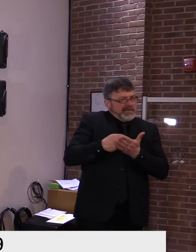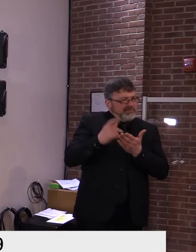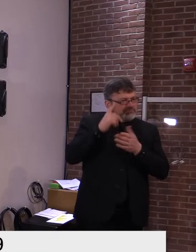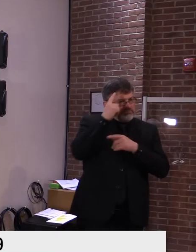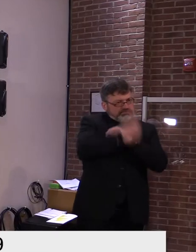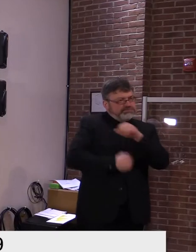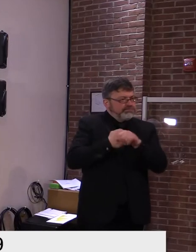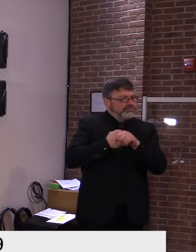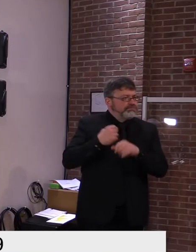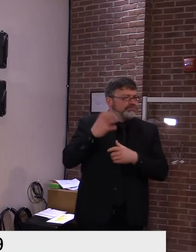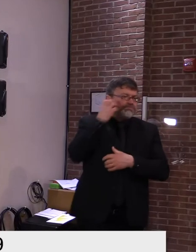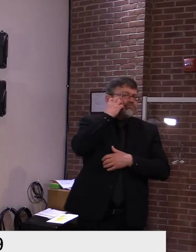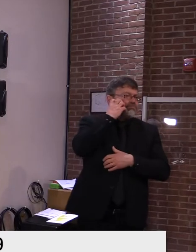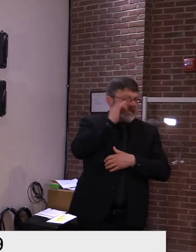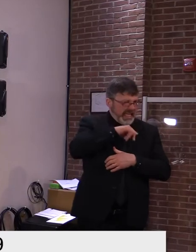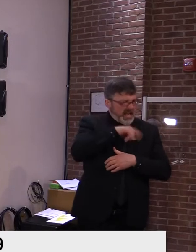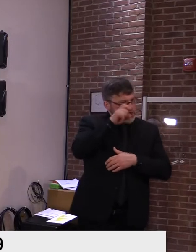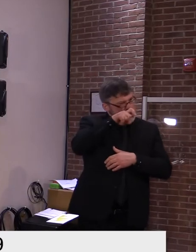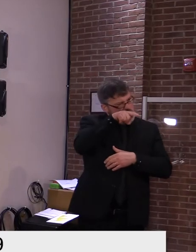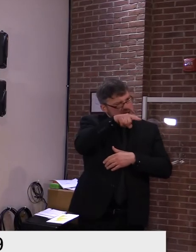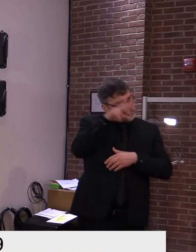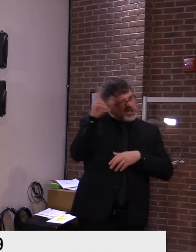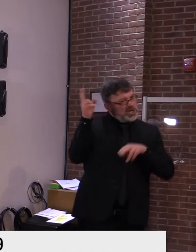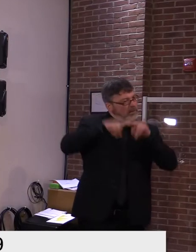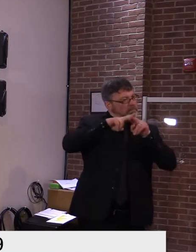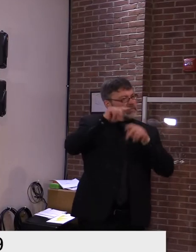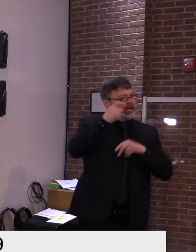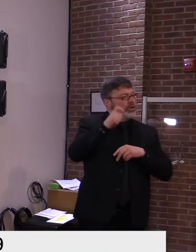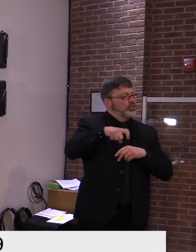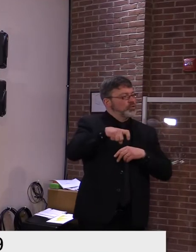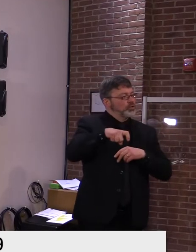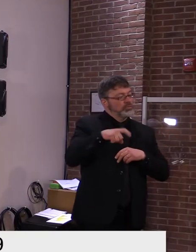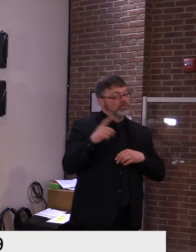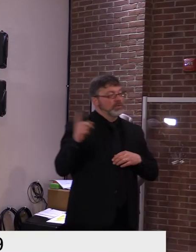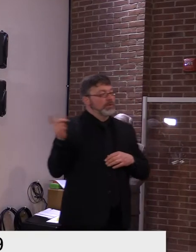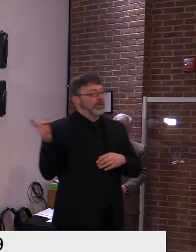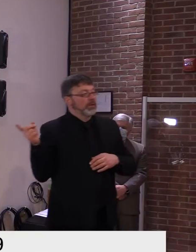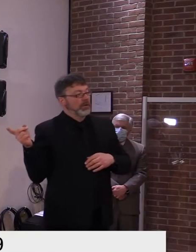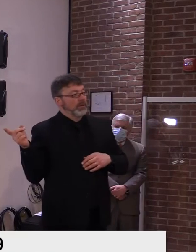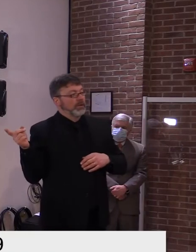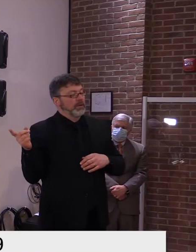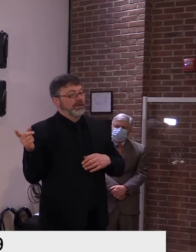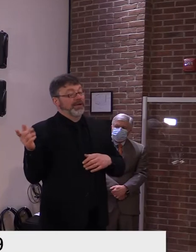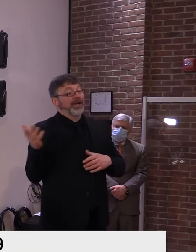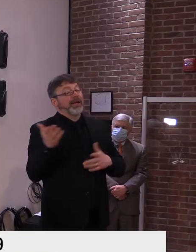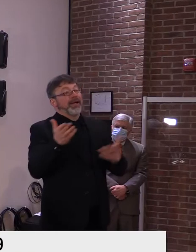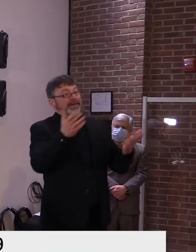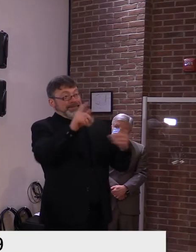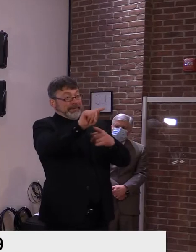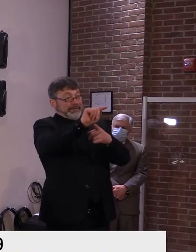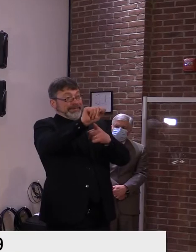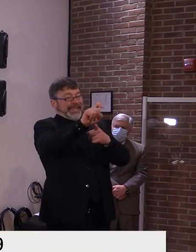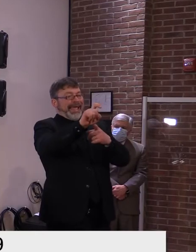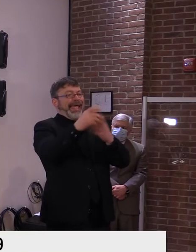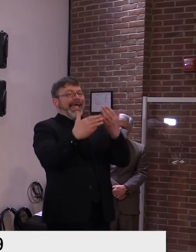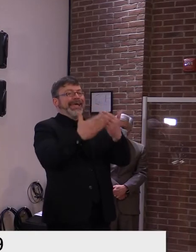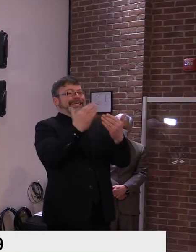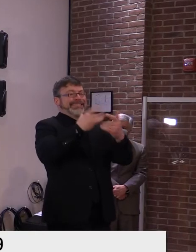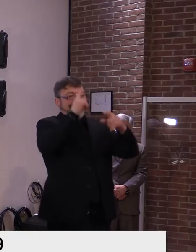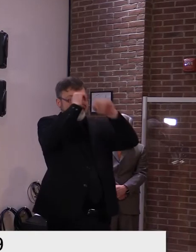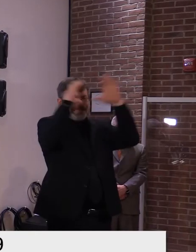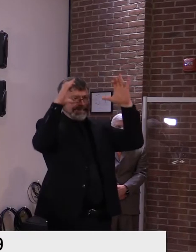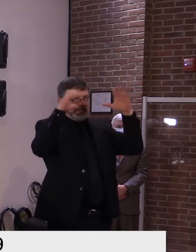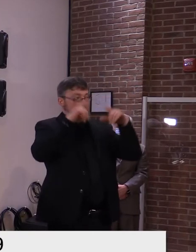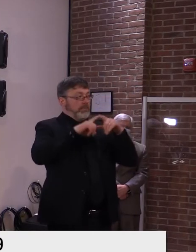actually look into the details and find out how many of these high wage earners we have, we'll find out very quickly that there's not